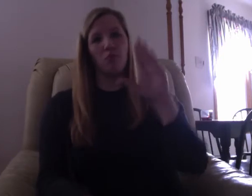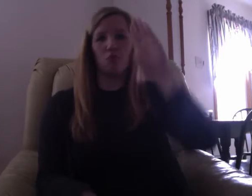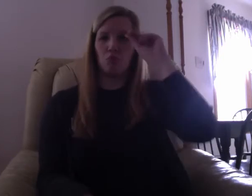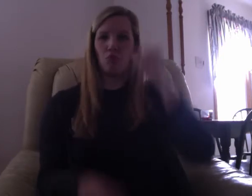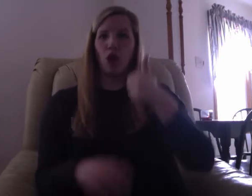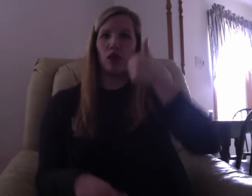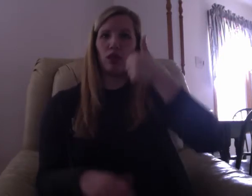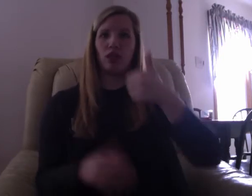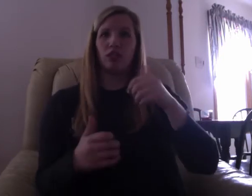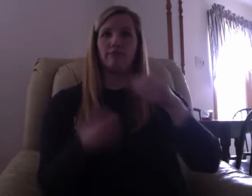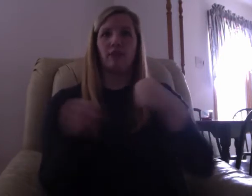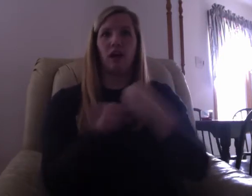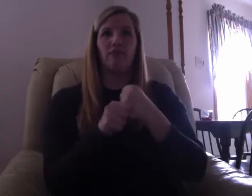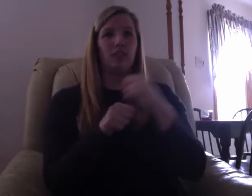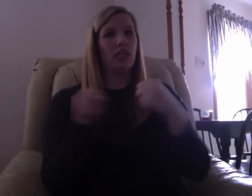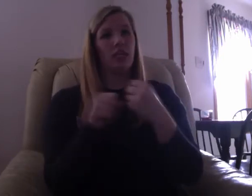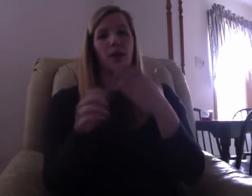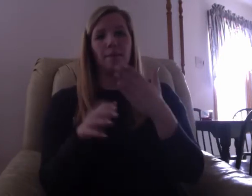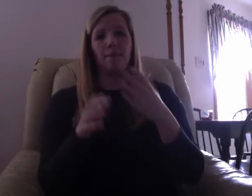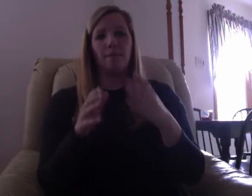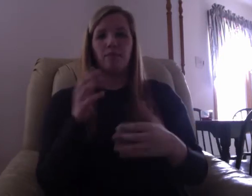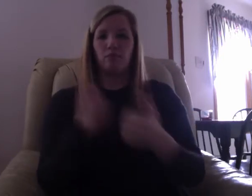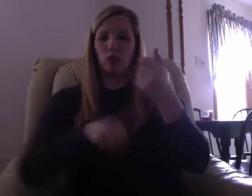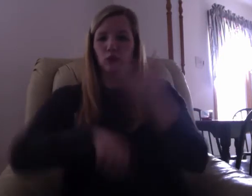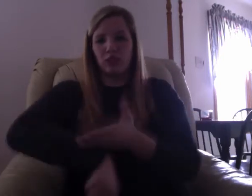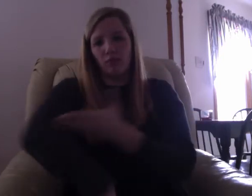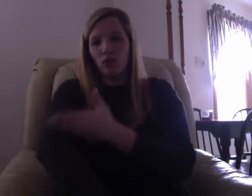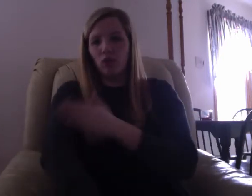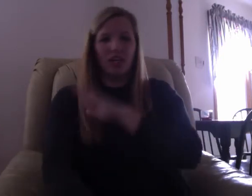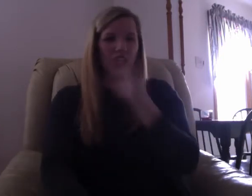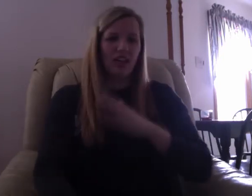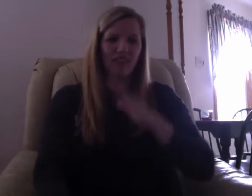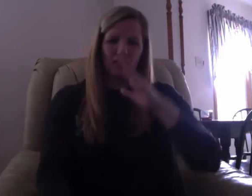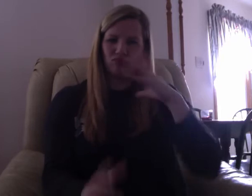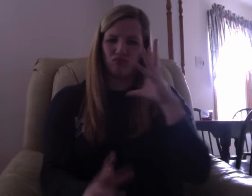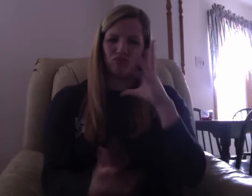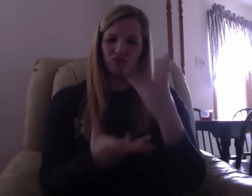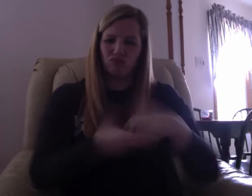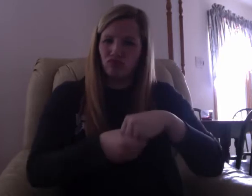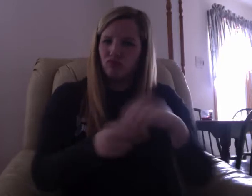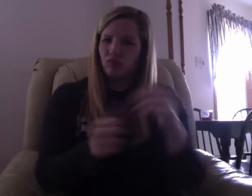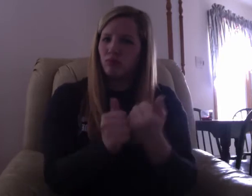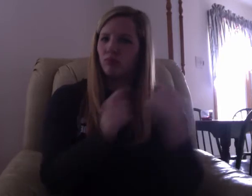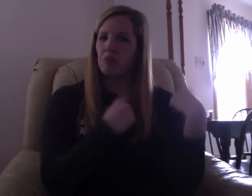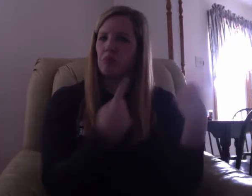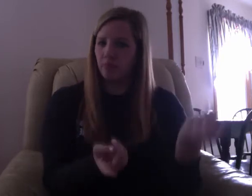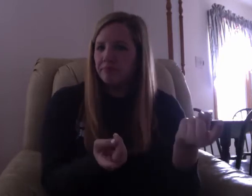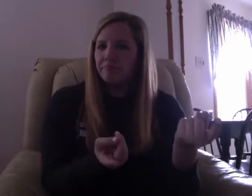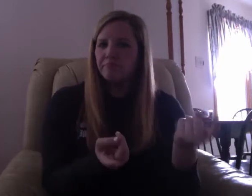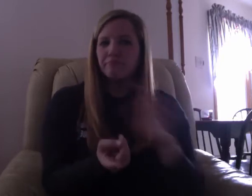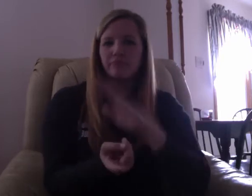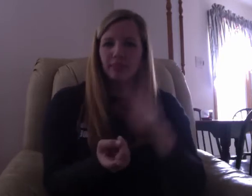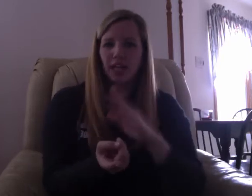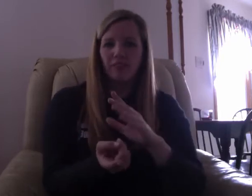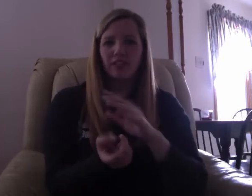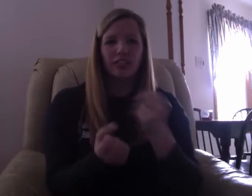most improved sorority, and that sort of thing. And I'd never been involved in that before. I never did anything Greek when I was a student,